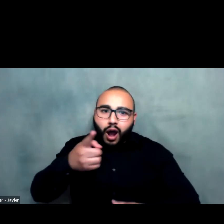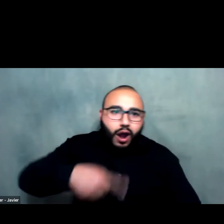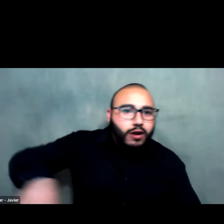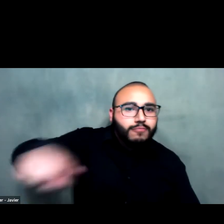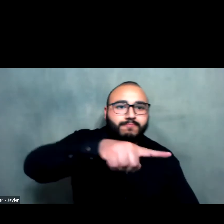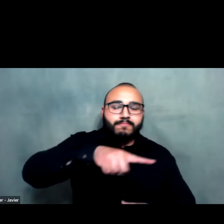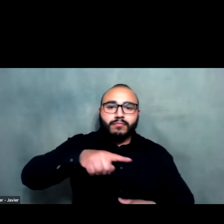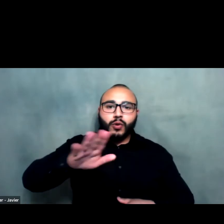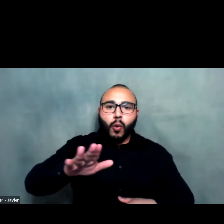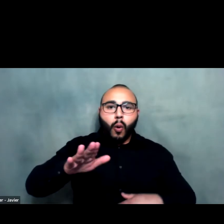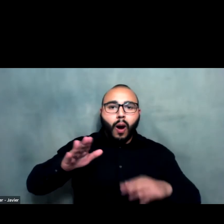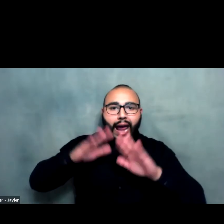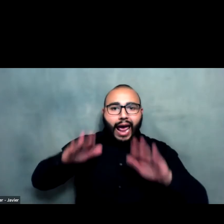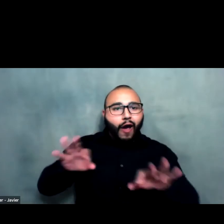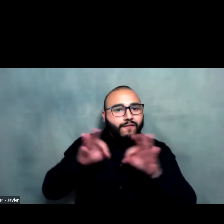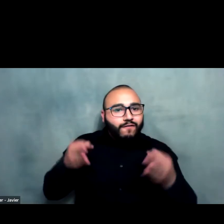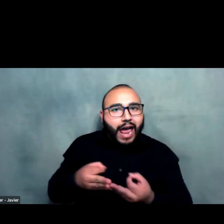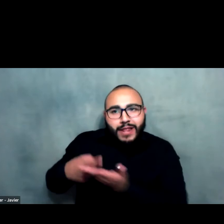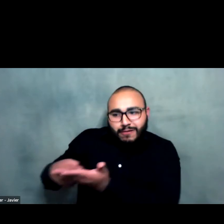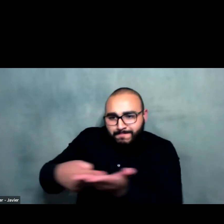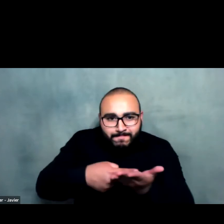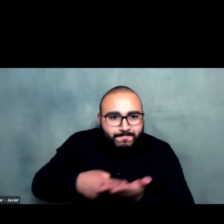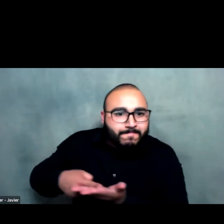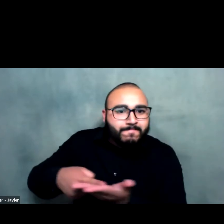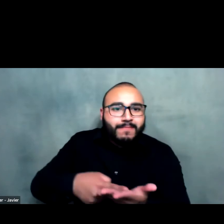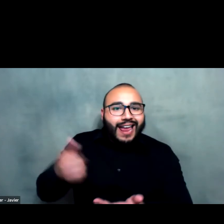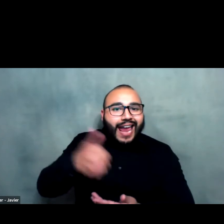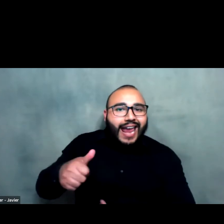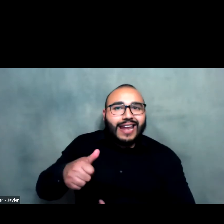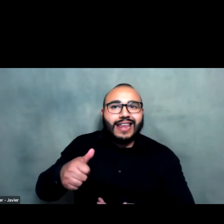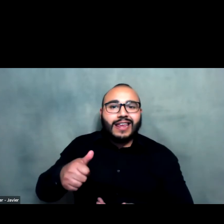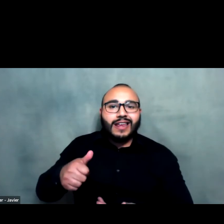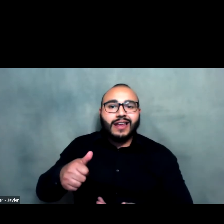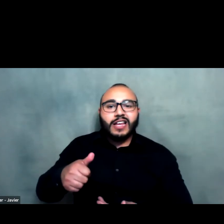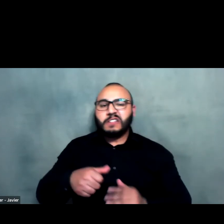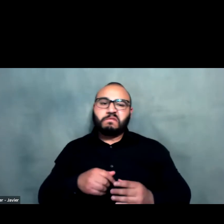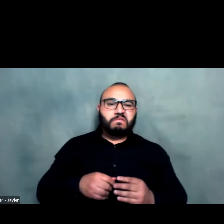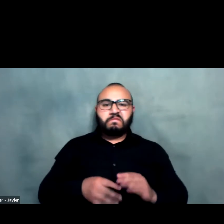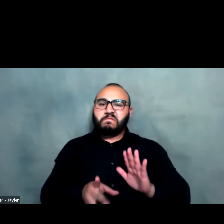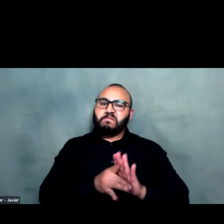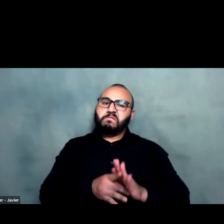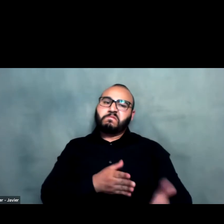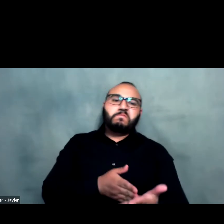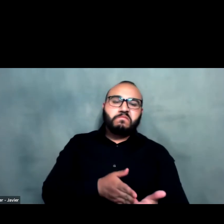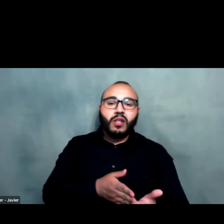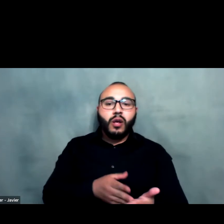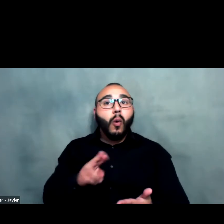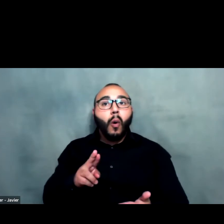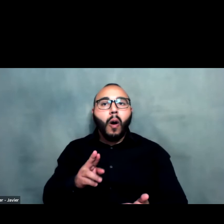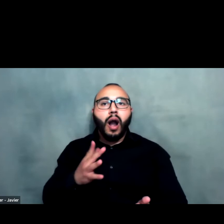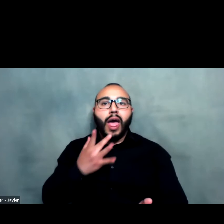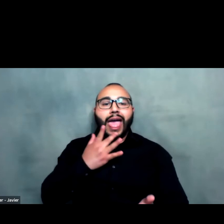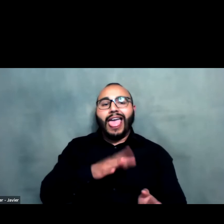within your household about any anti-Asian sentiments and bias that might exist. Because at the end of the day, we're all flawed human beings